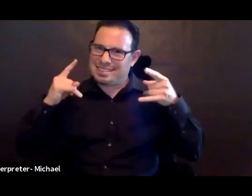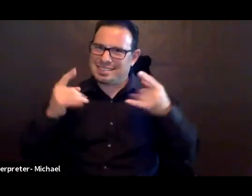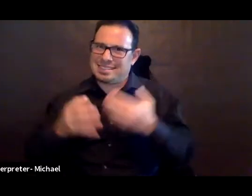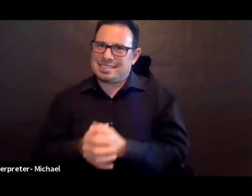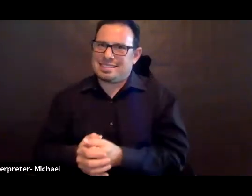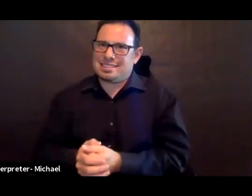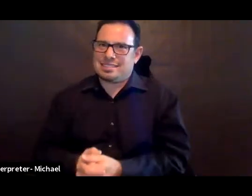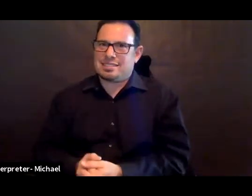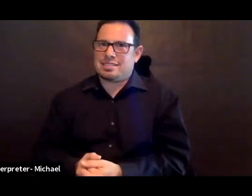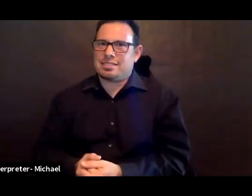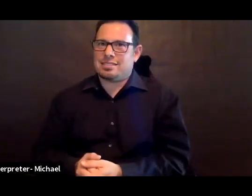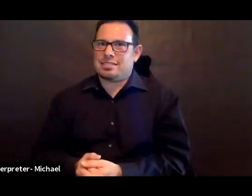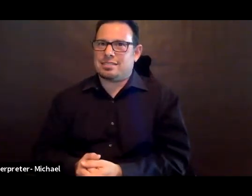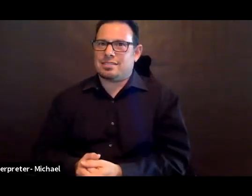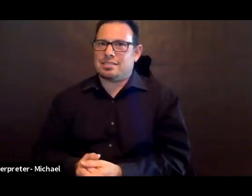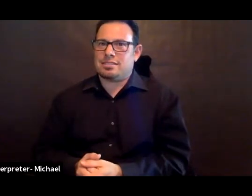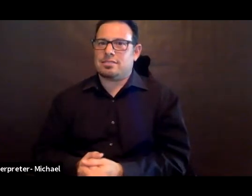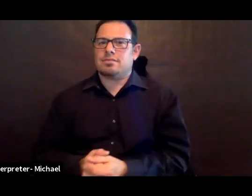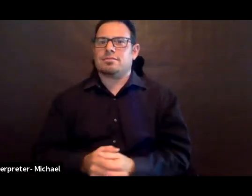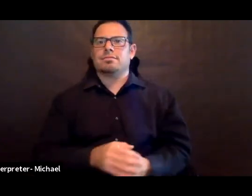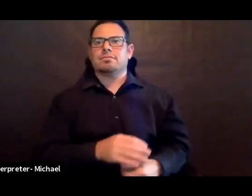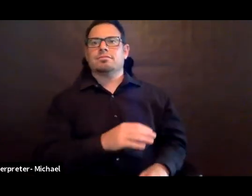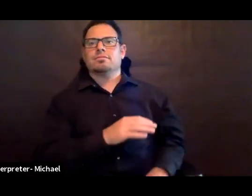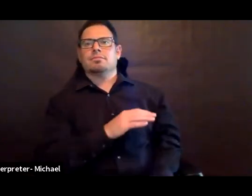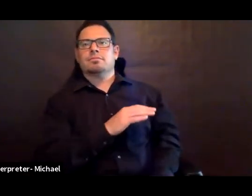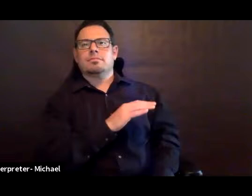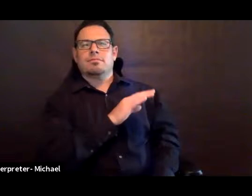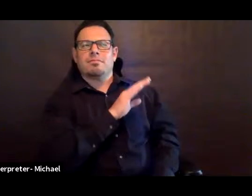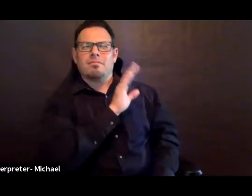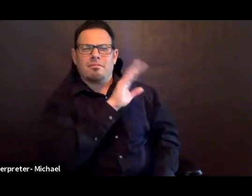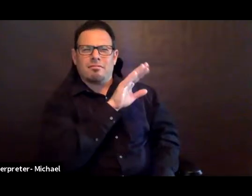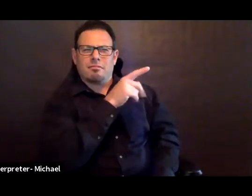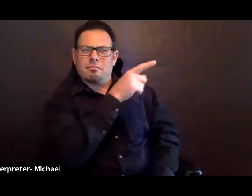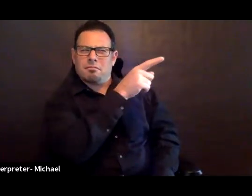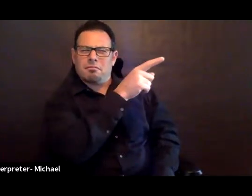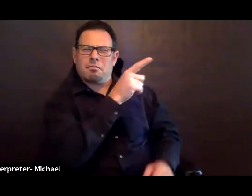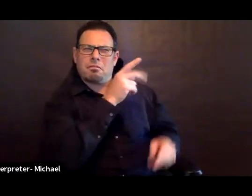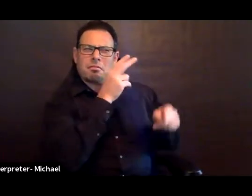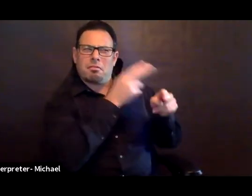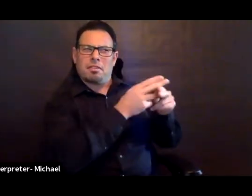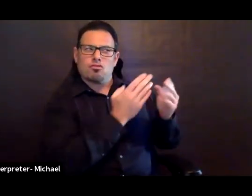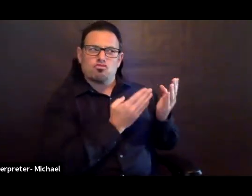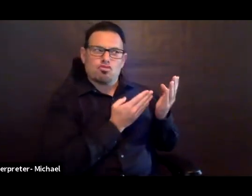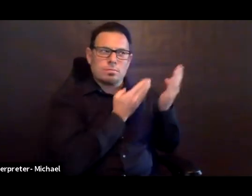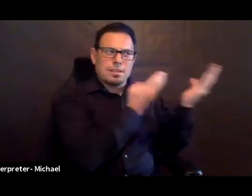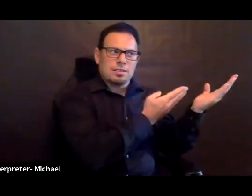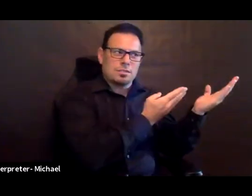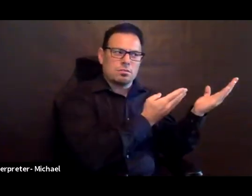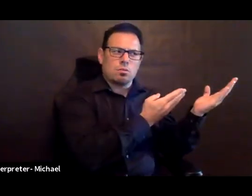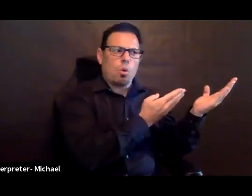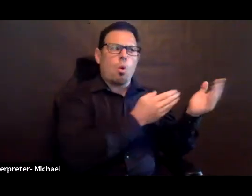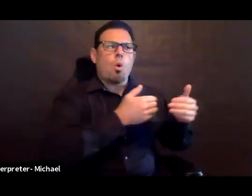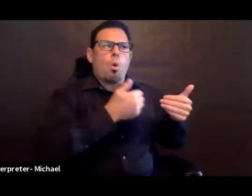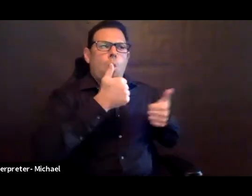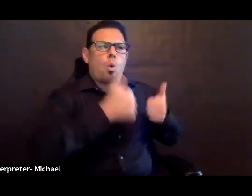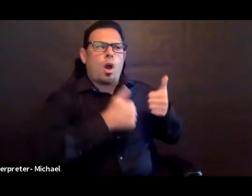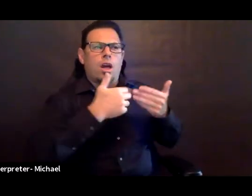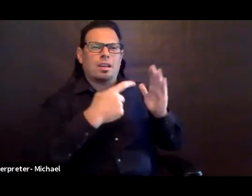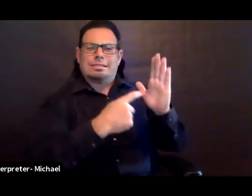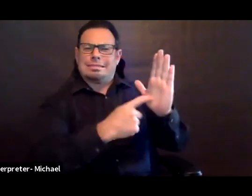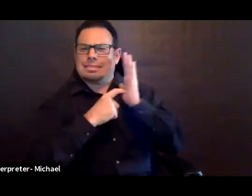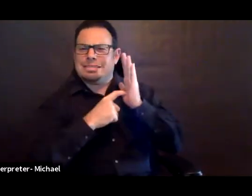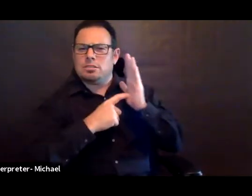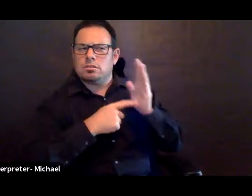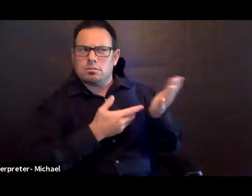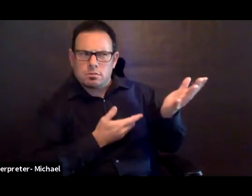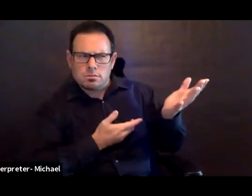district? Well, I think as we've discussed a couple of times before, with the end of the state learning plan, the